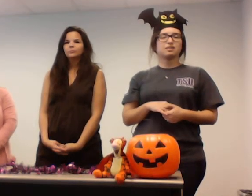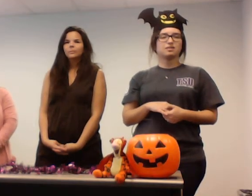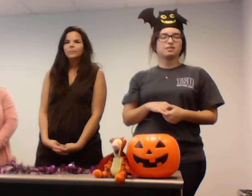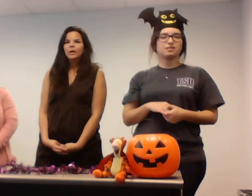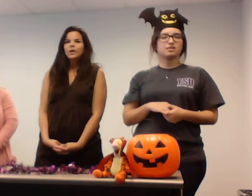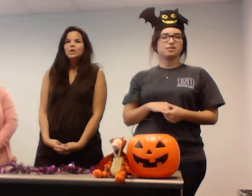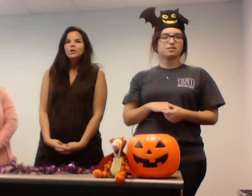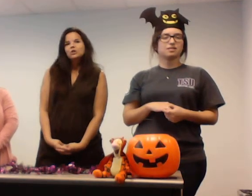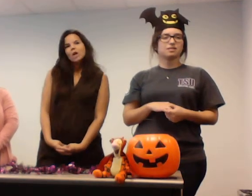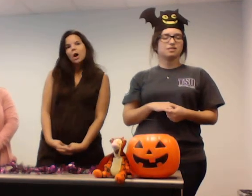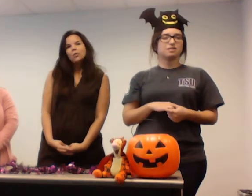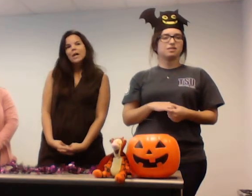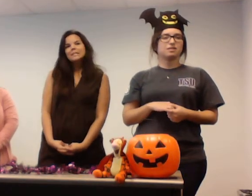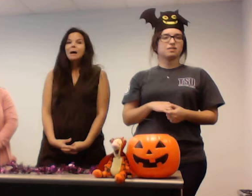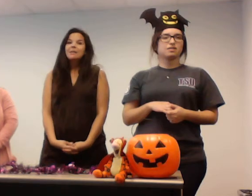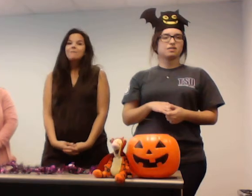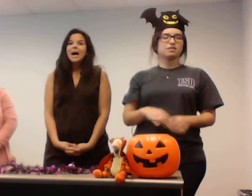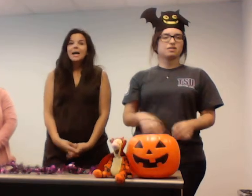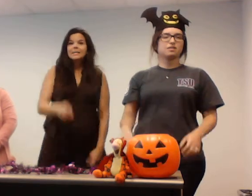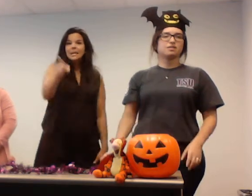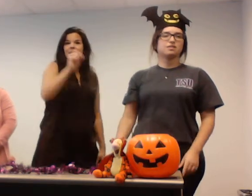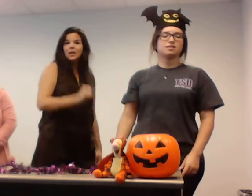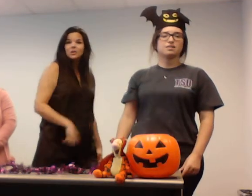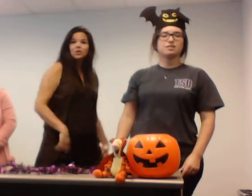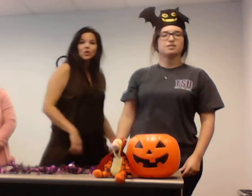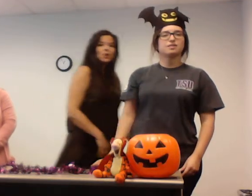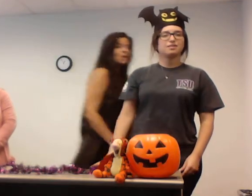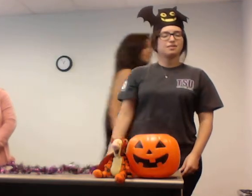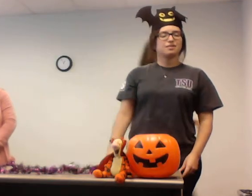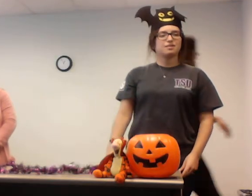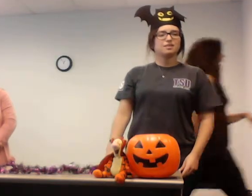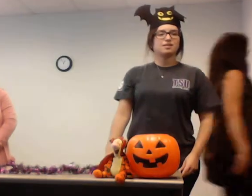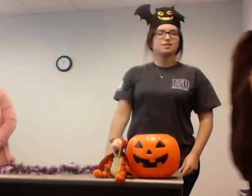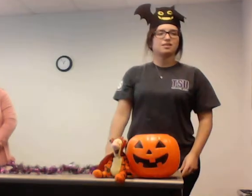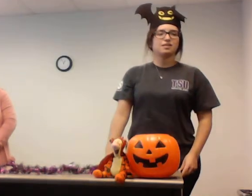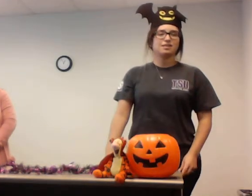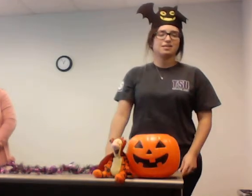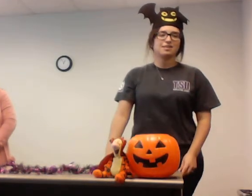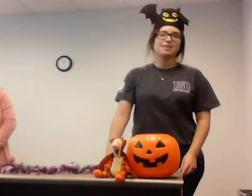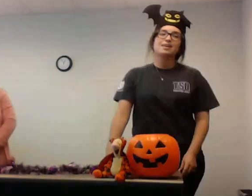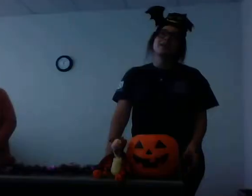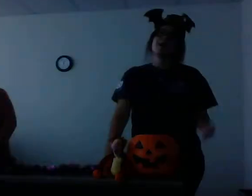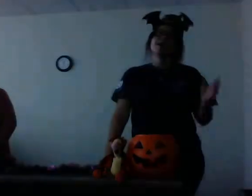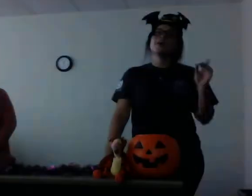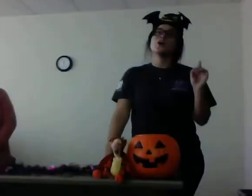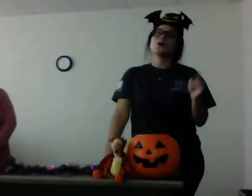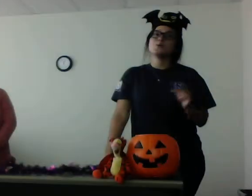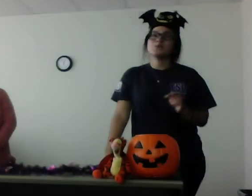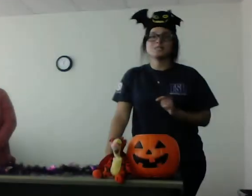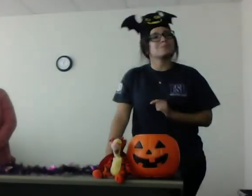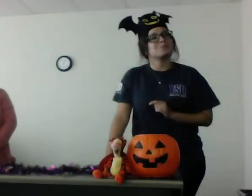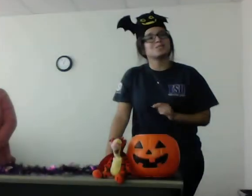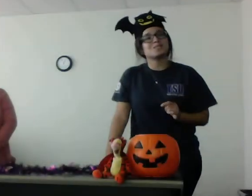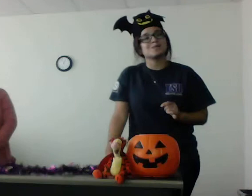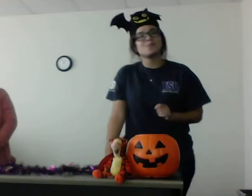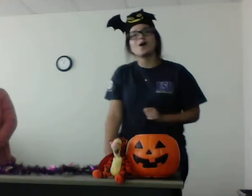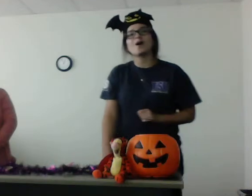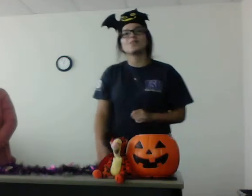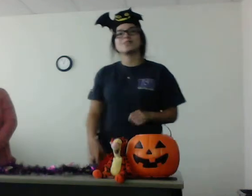drinks. So, that's my advice. Now just turn off the light and hope you sleep well the